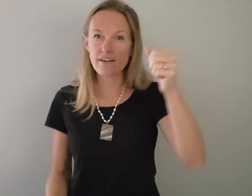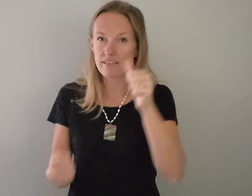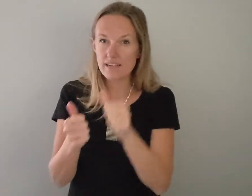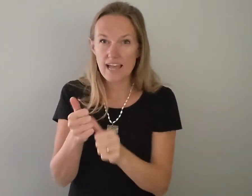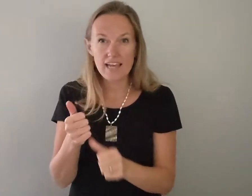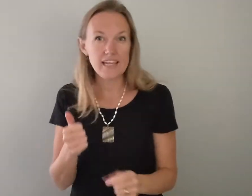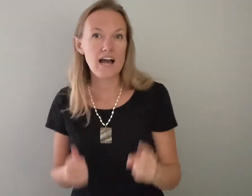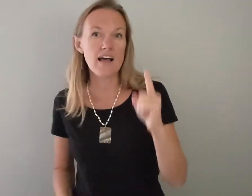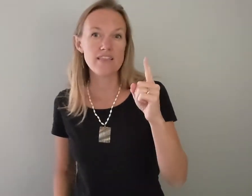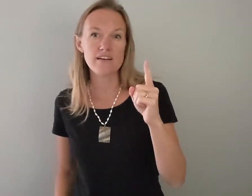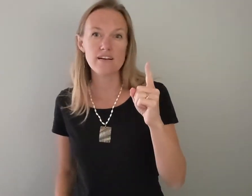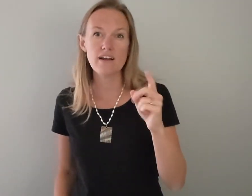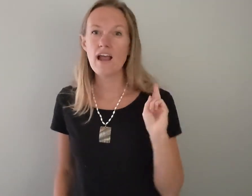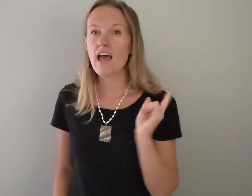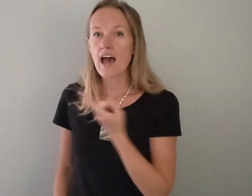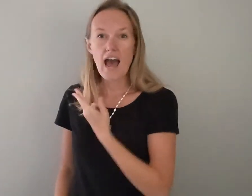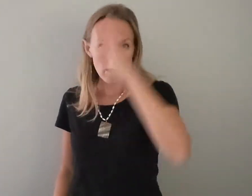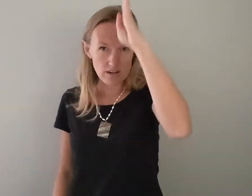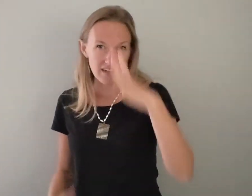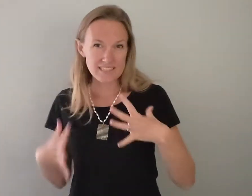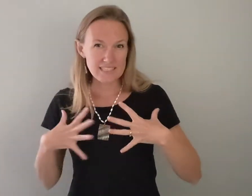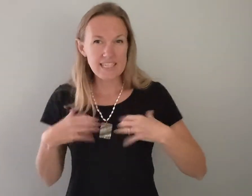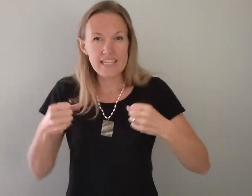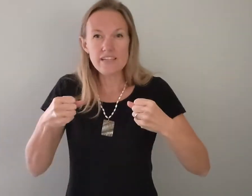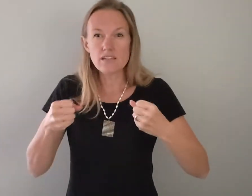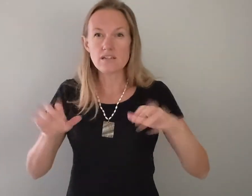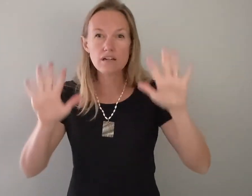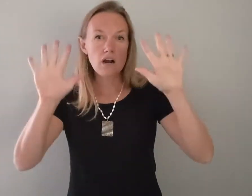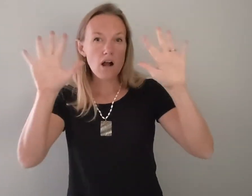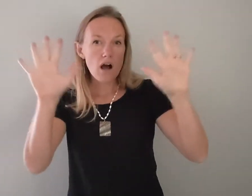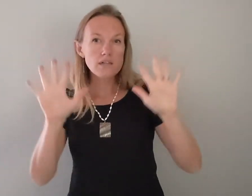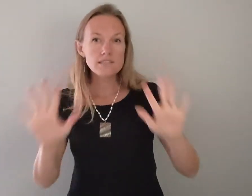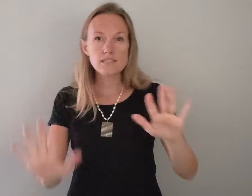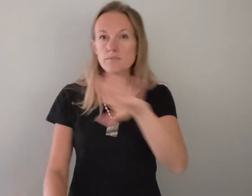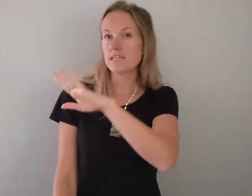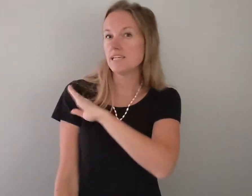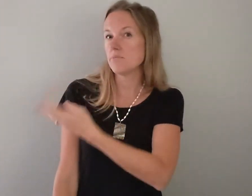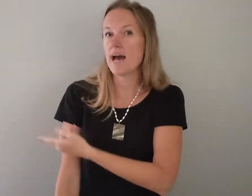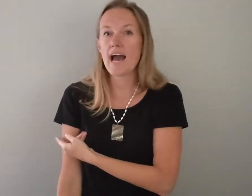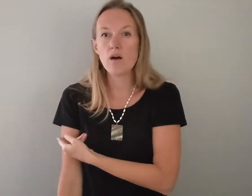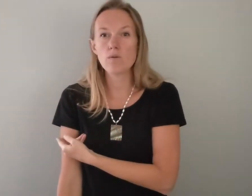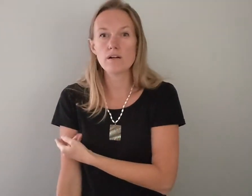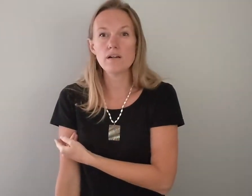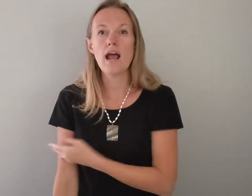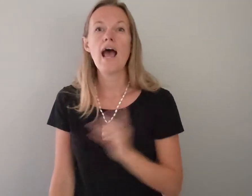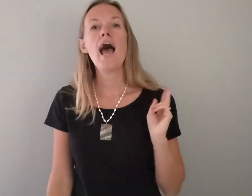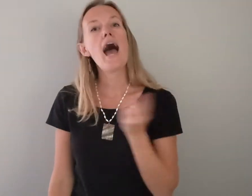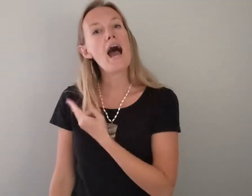than any other. Our God is healer, awesome in power.